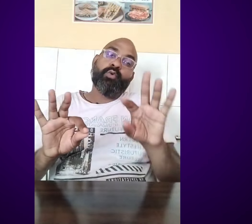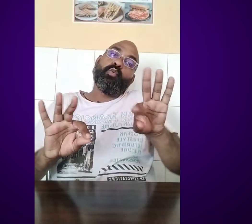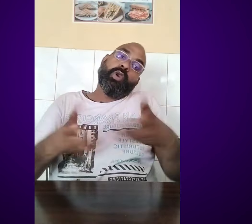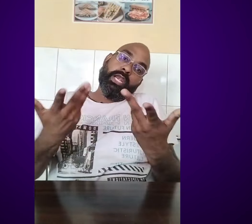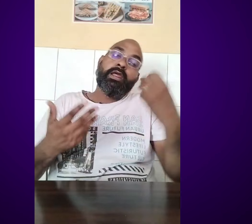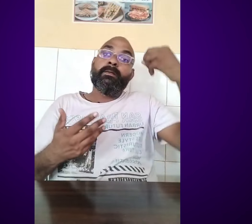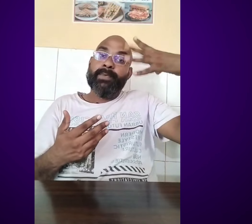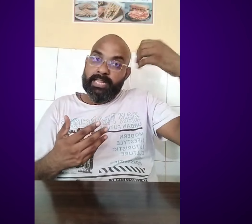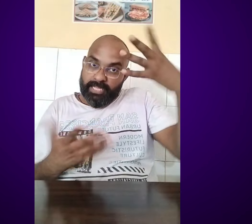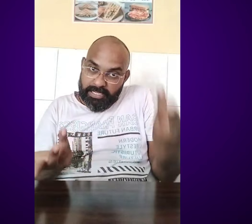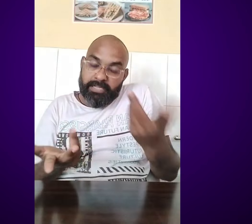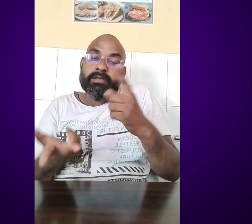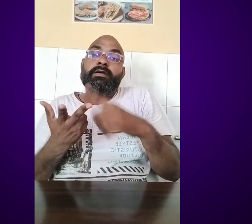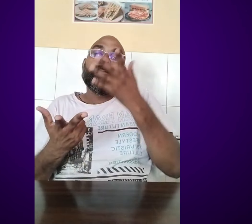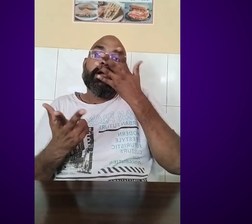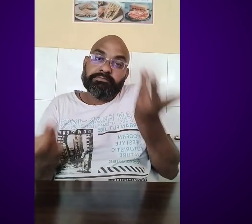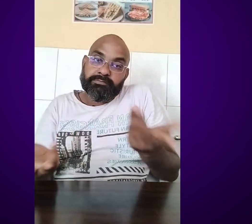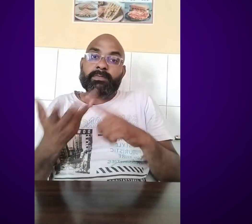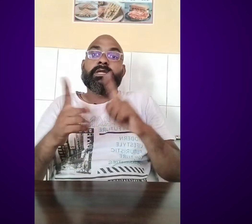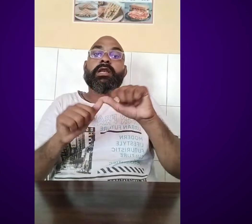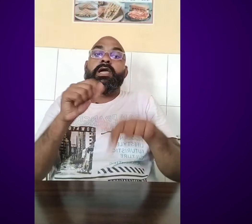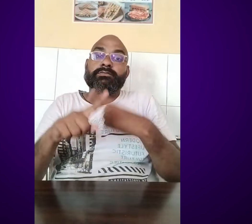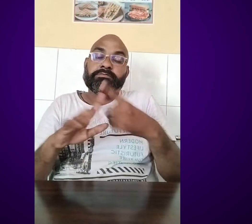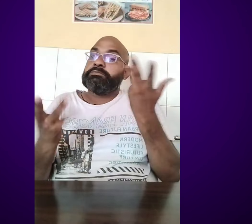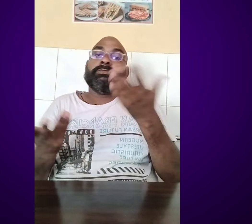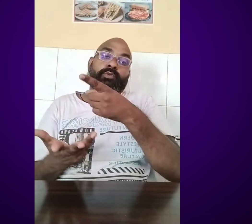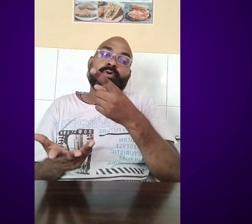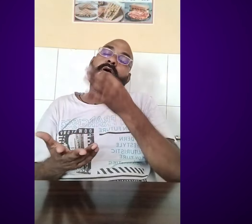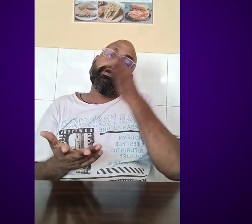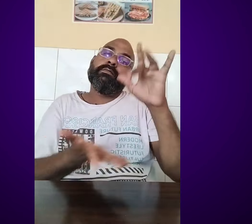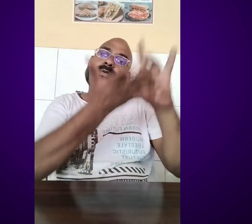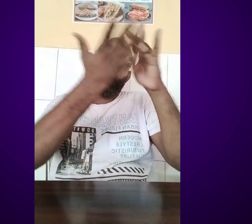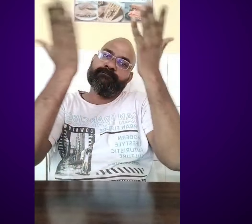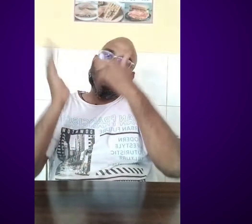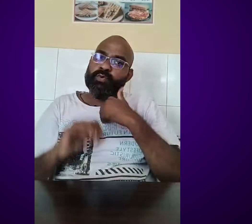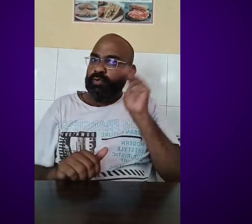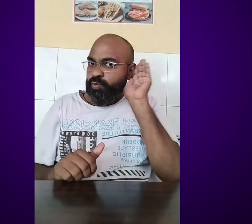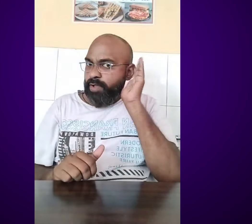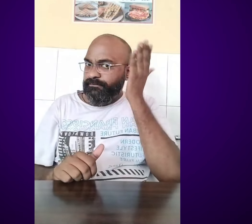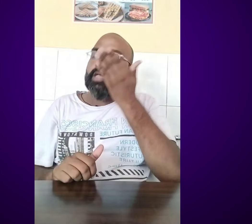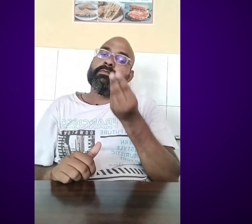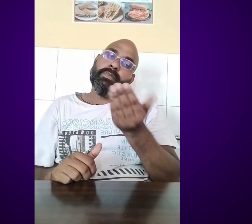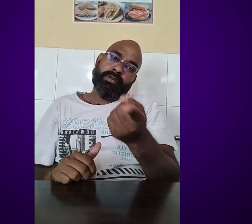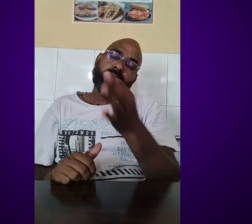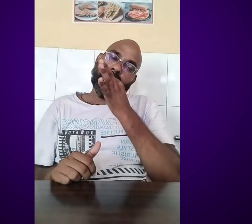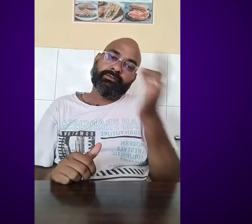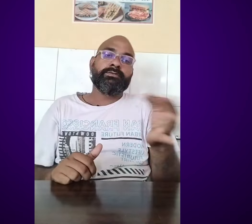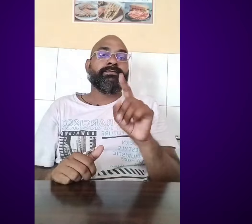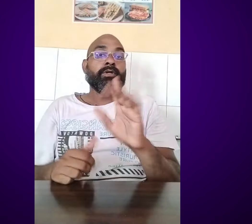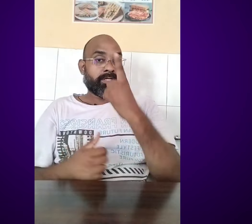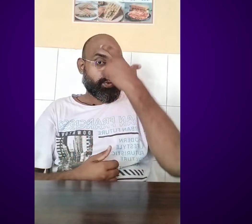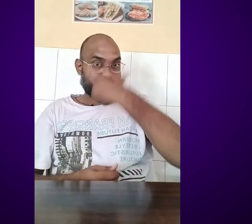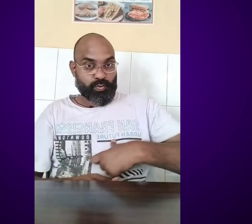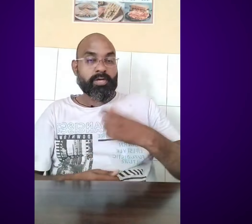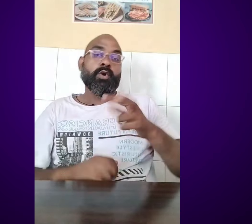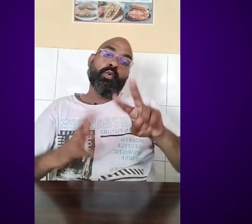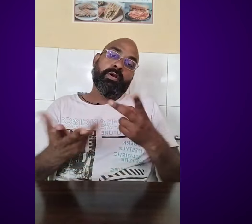successfully sought double the normal transport allowance from Kendriya Vidyalaya Sangathan, KVS. Important notes.